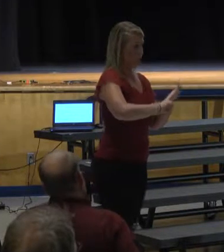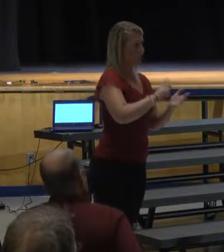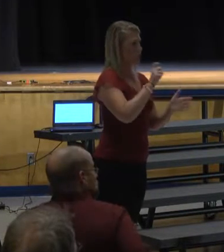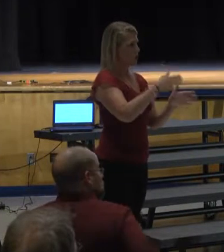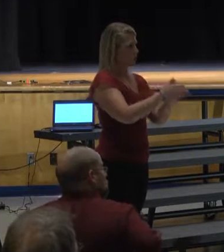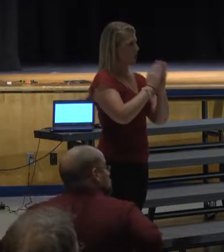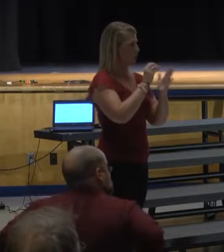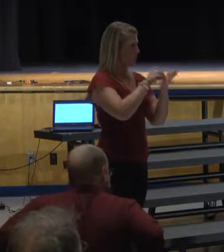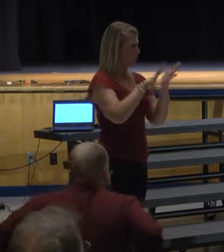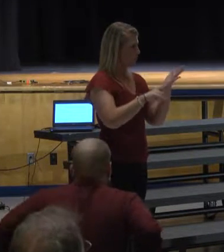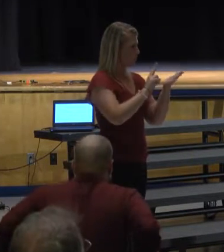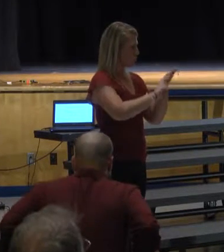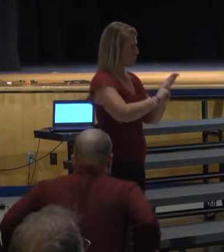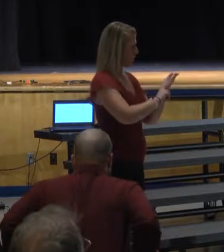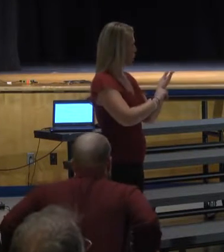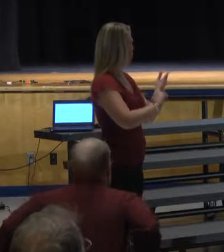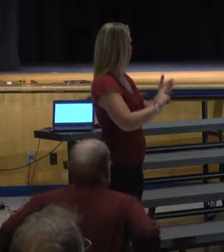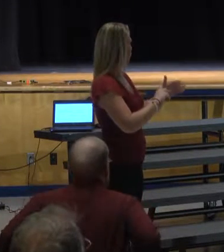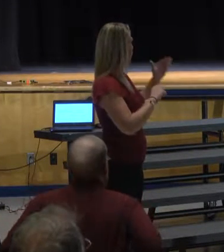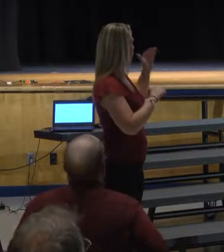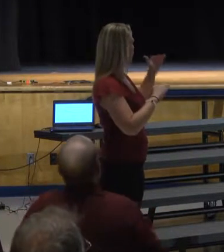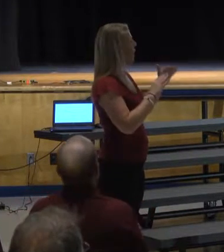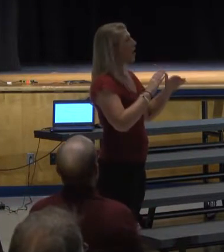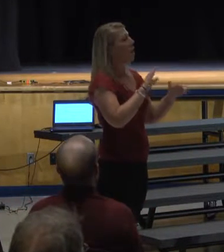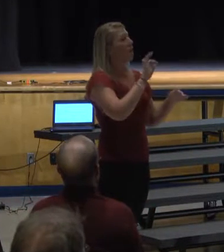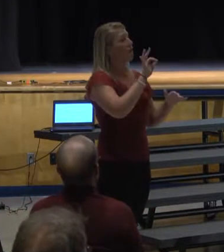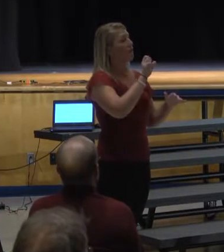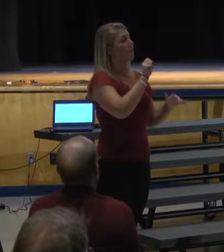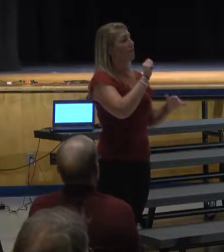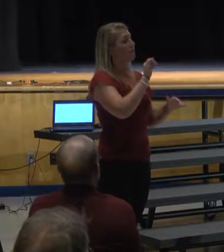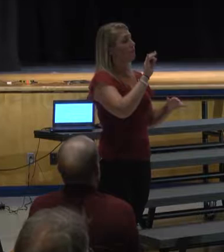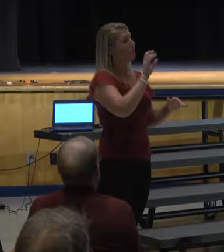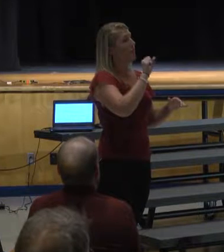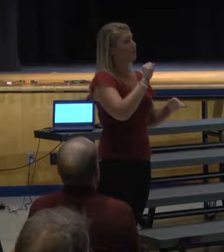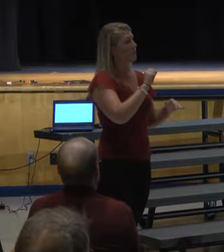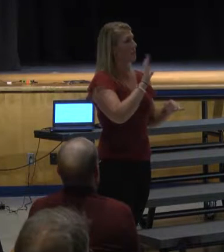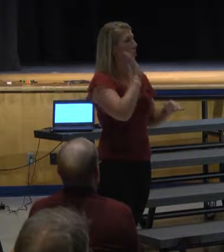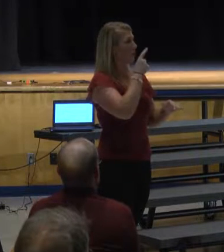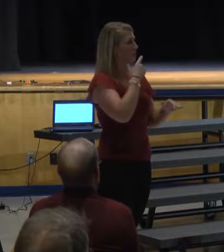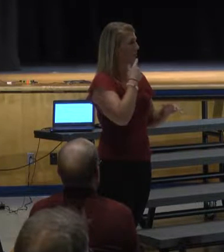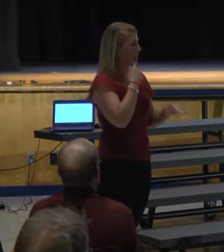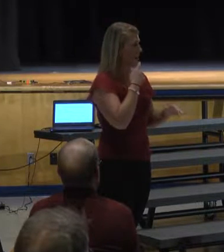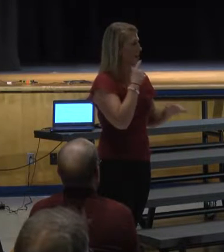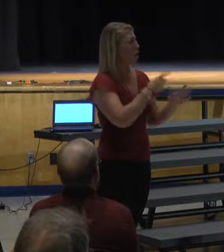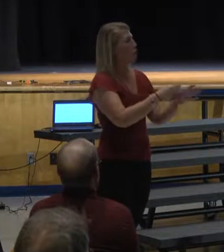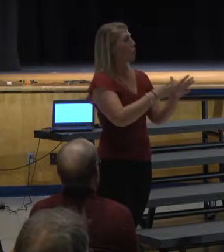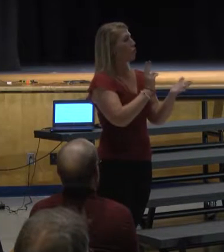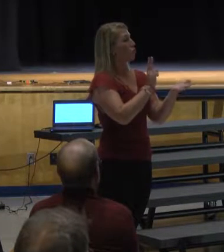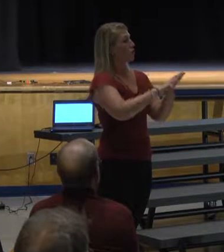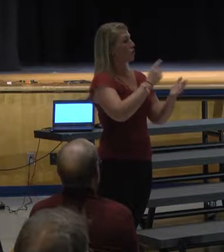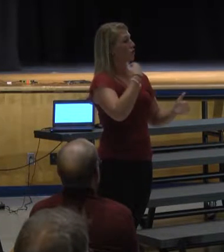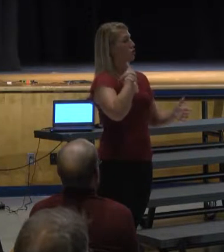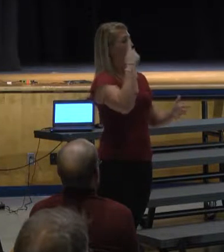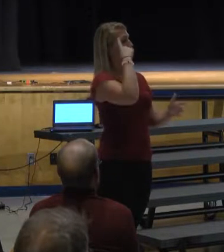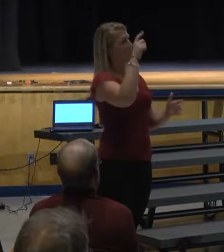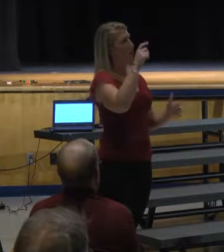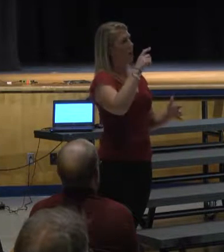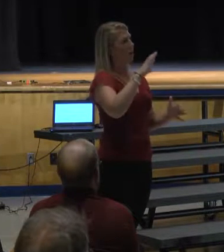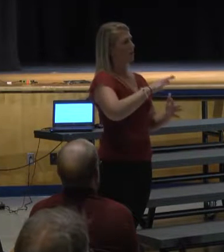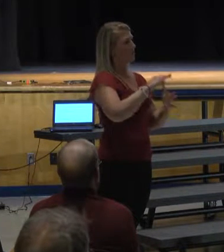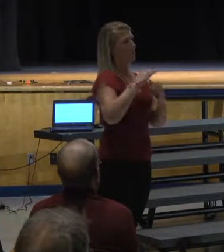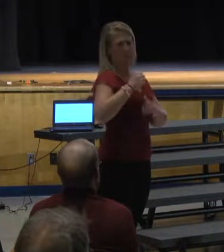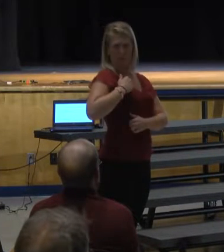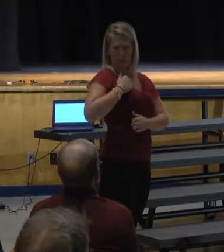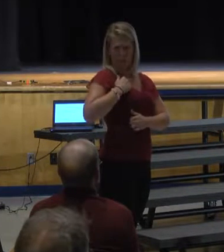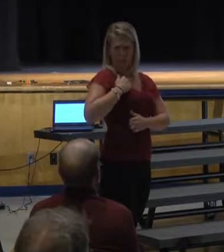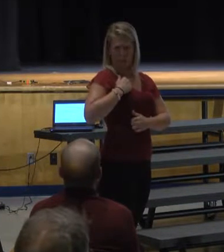is a question on the FAFSA that says, register me for Selective Service. And we encourage the males to do that so that they can get the federal